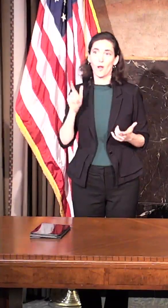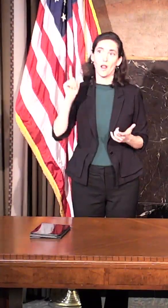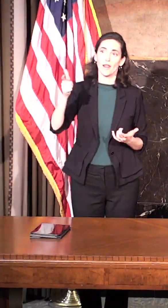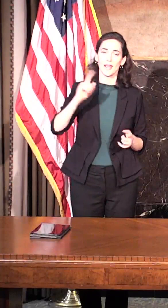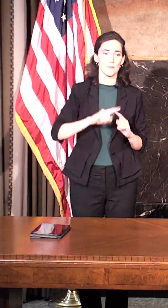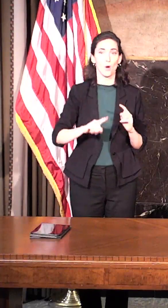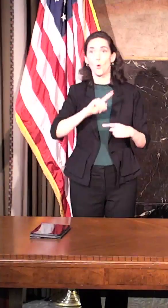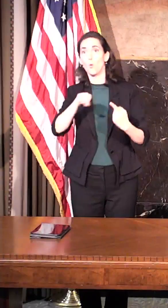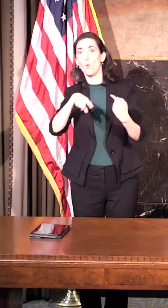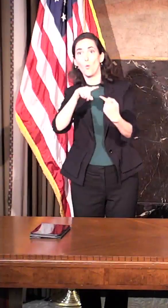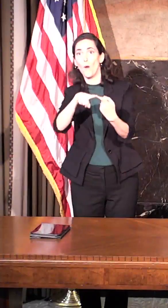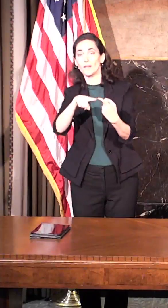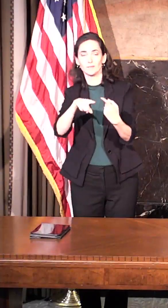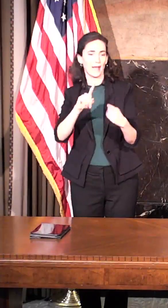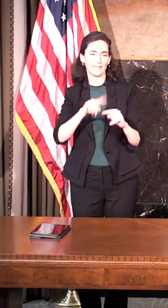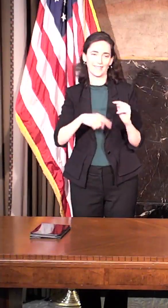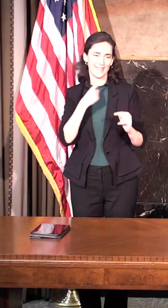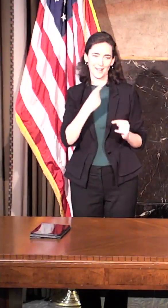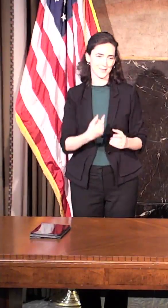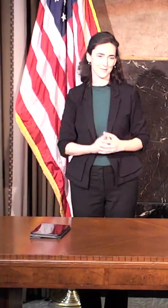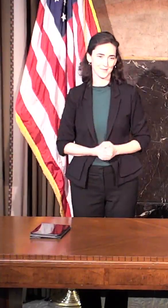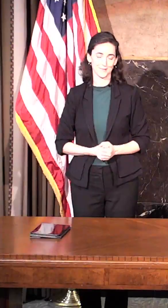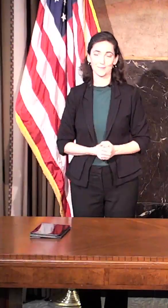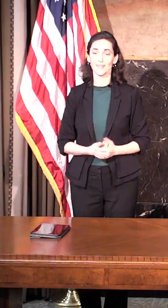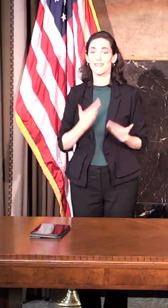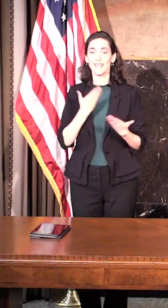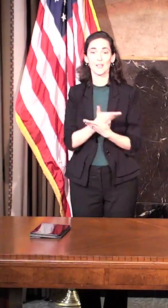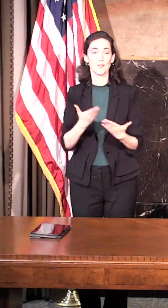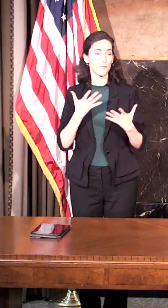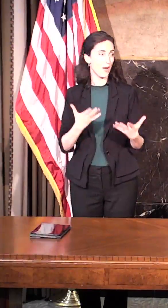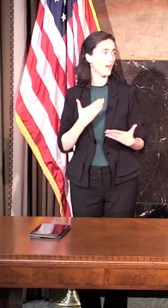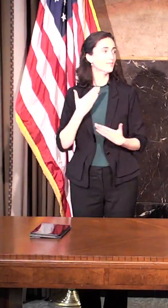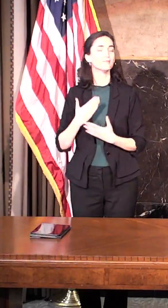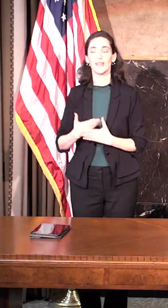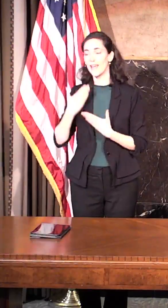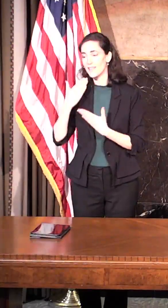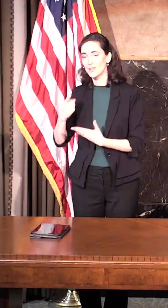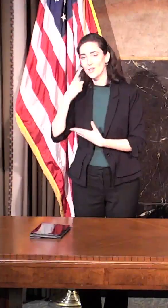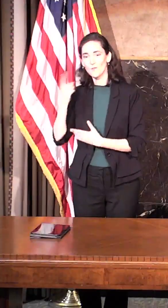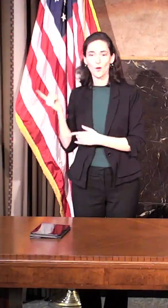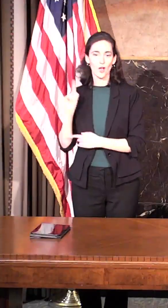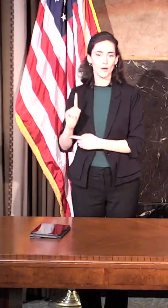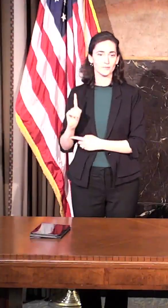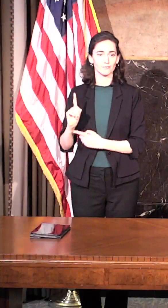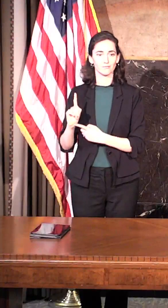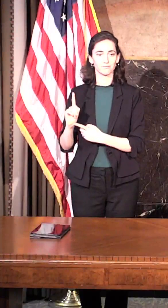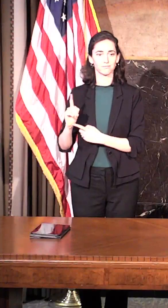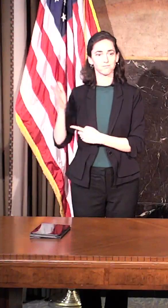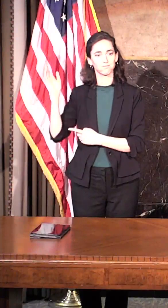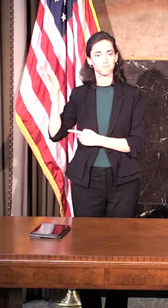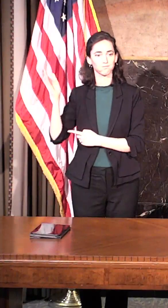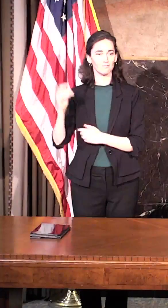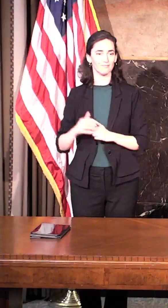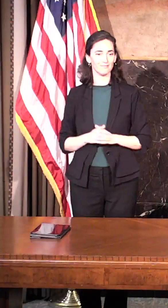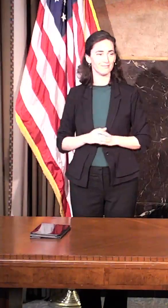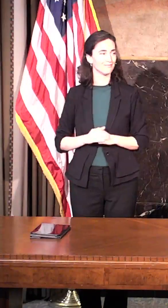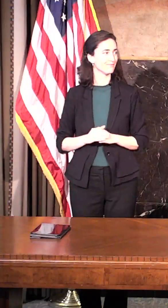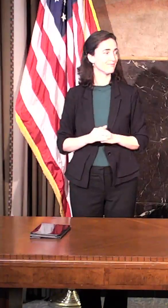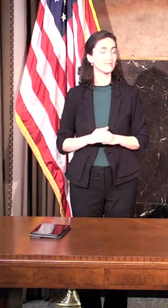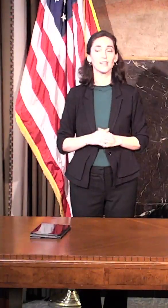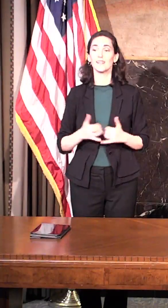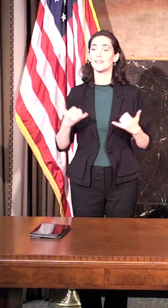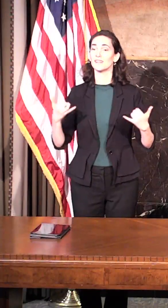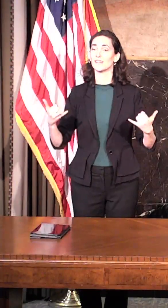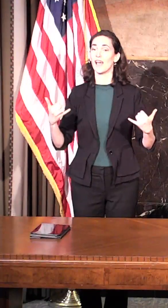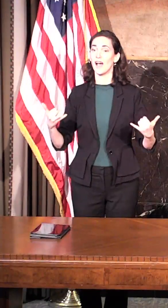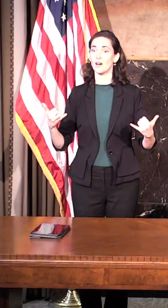give you a timeline. But thank you all very much, and thank you for continuing to cover these press conferences. We are in a better